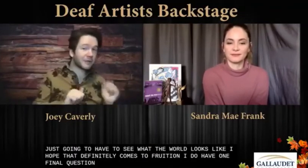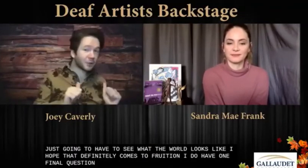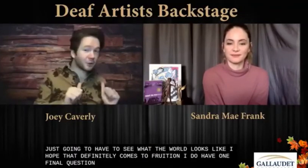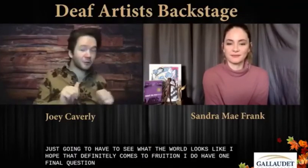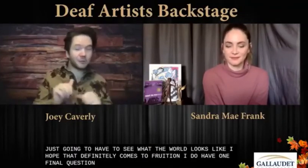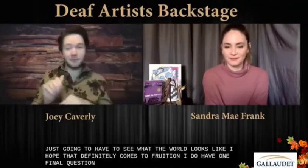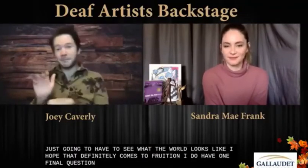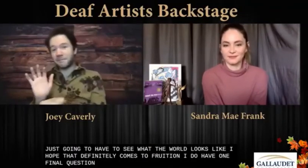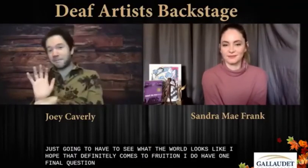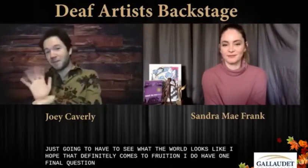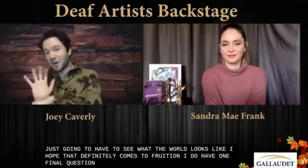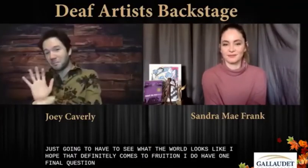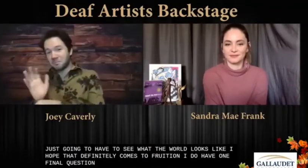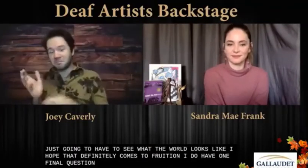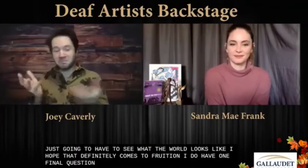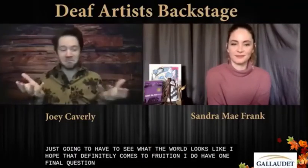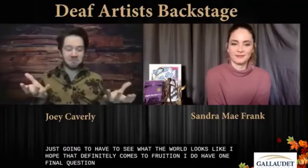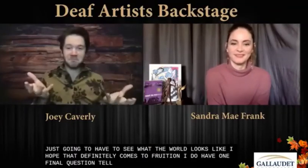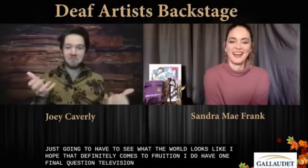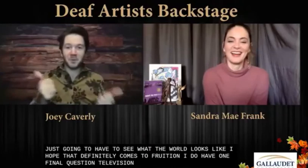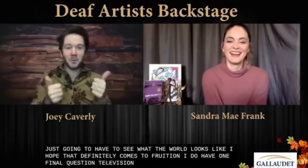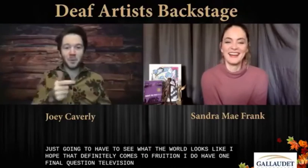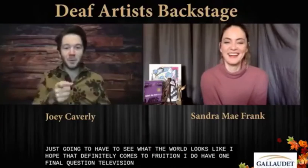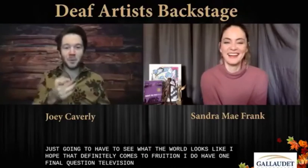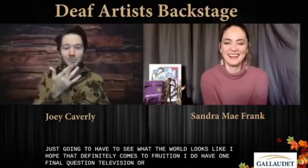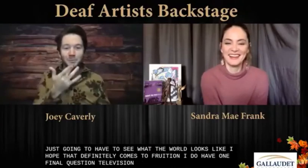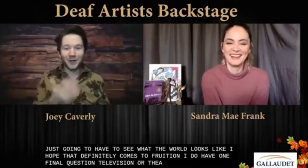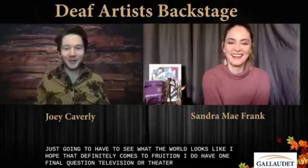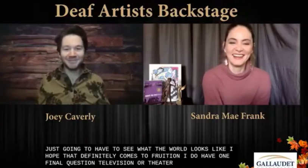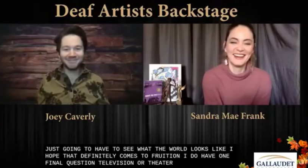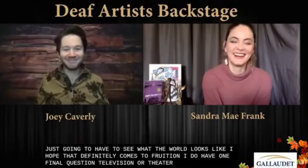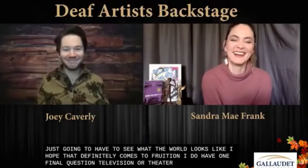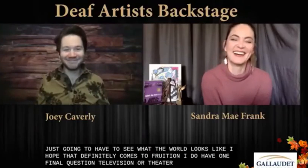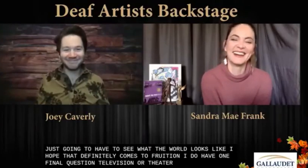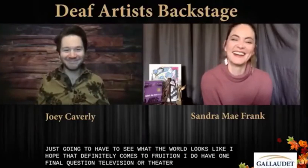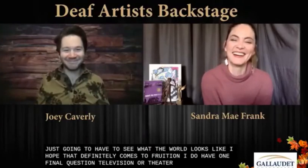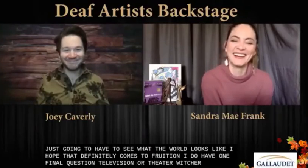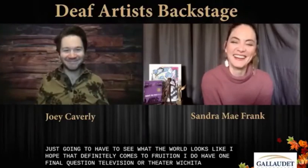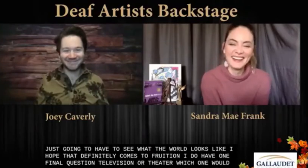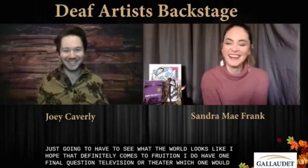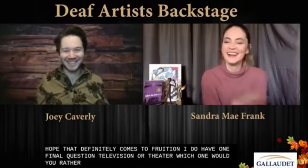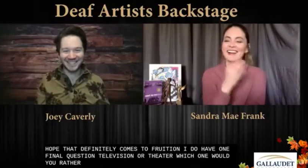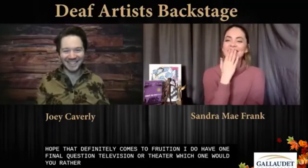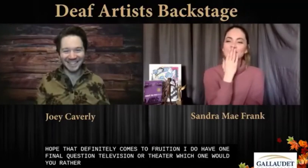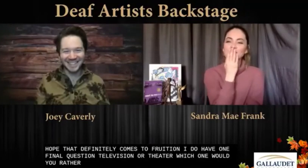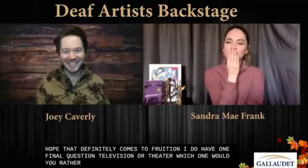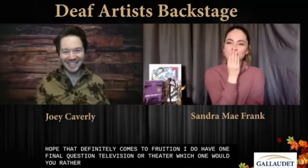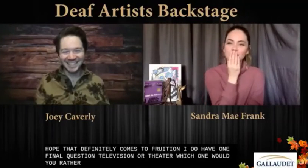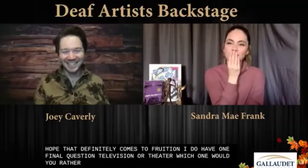television or theater which one would you rather